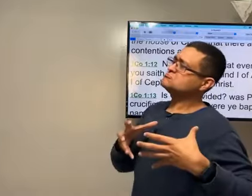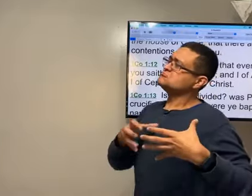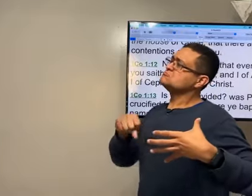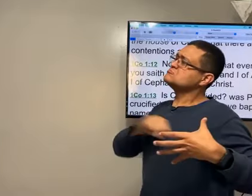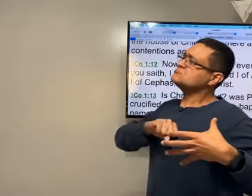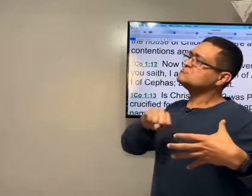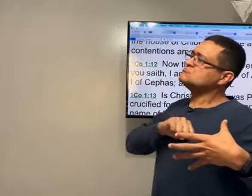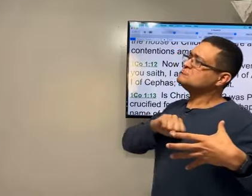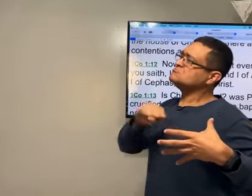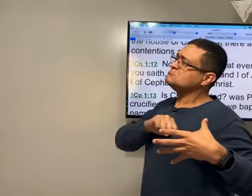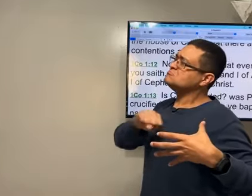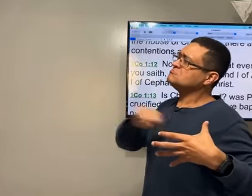I am of Paul.